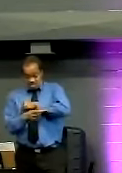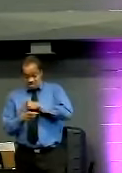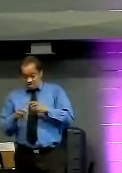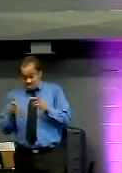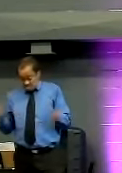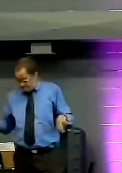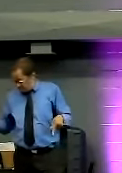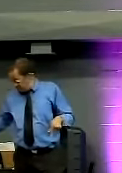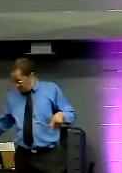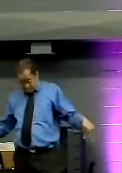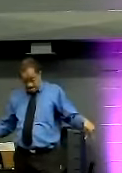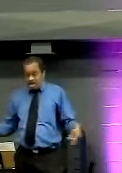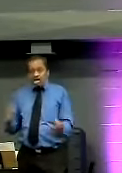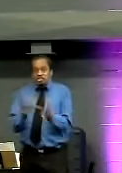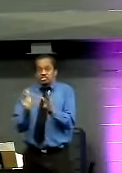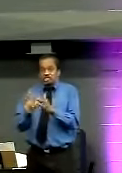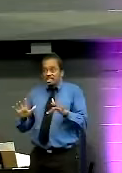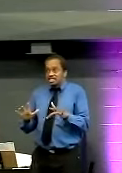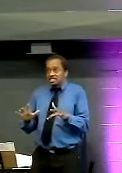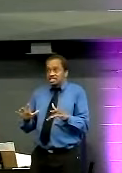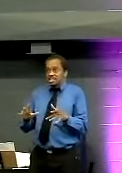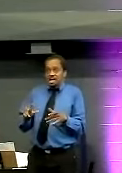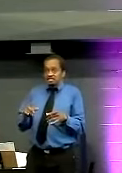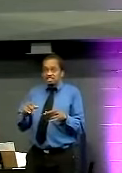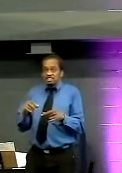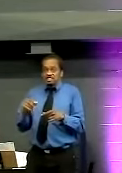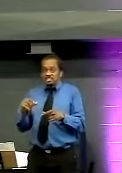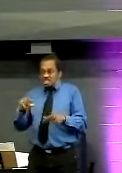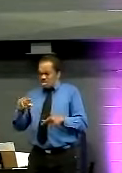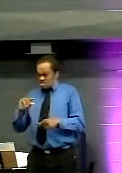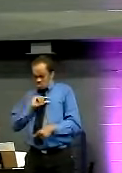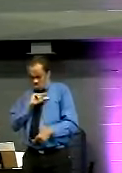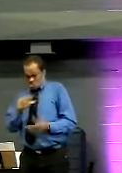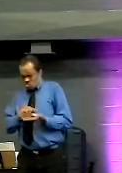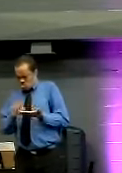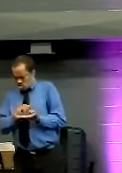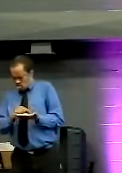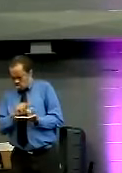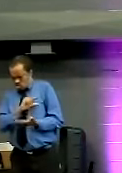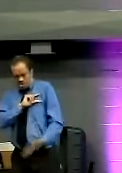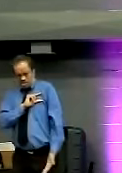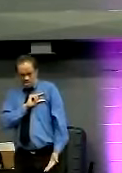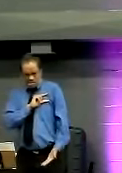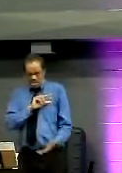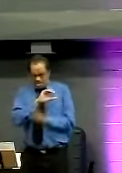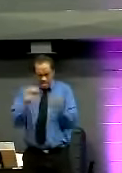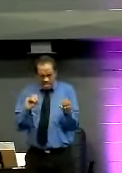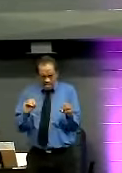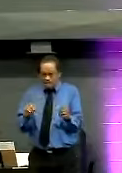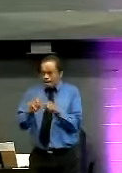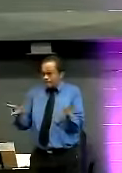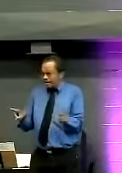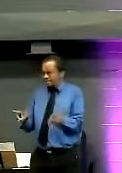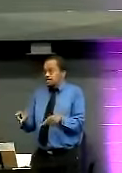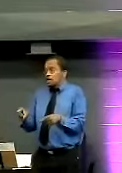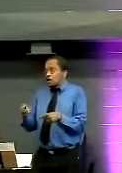any crime, but he's being crucified. And they owe him an apology, but when he says forgive them, he